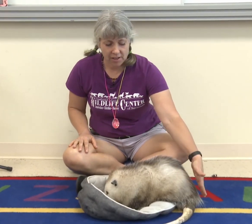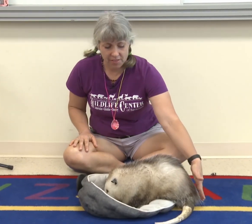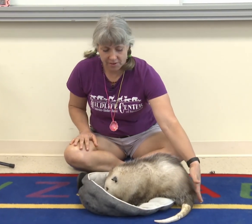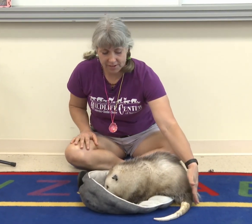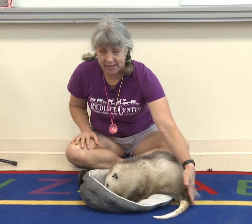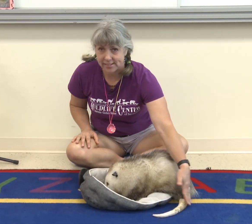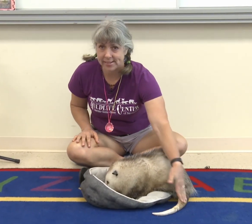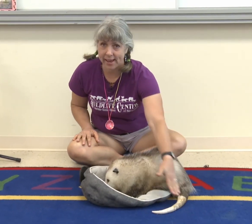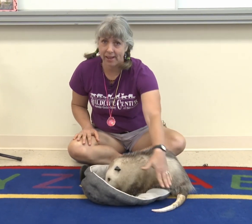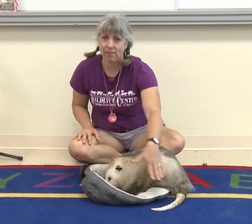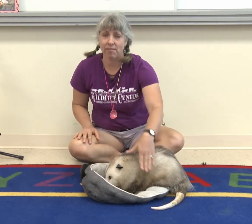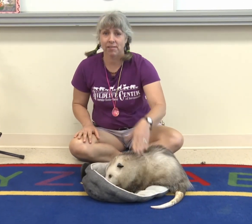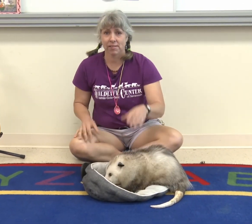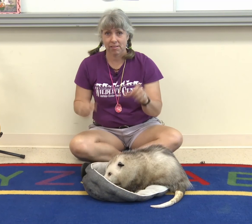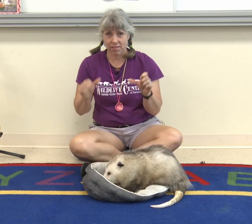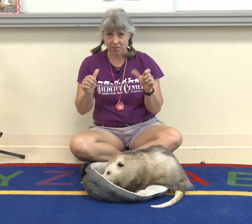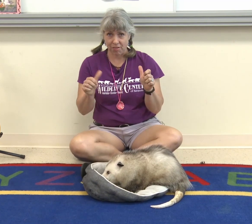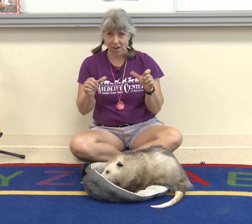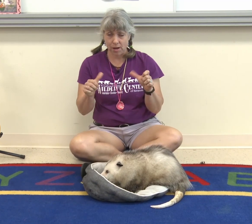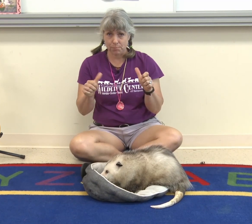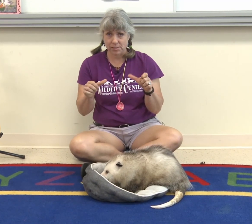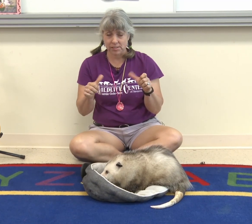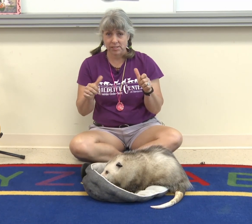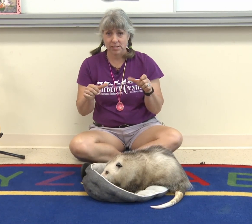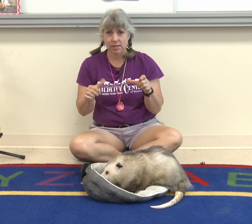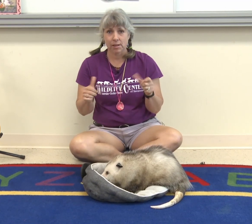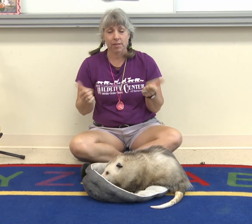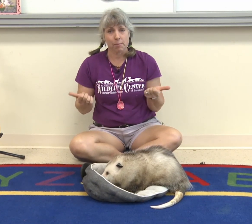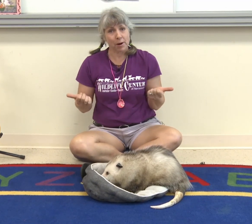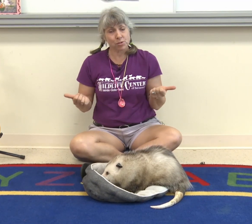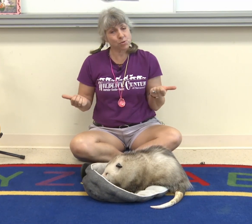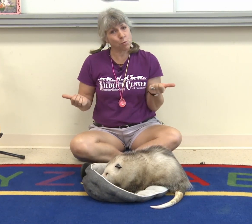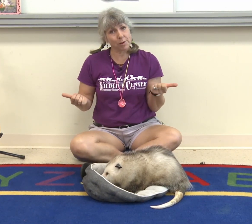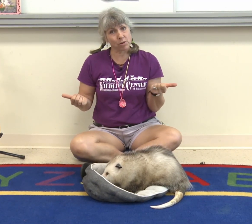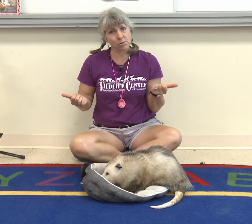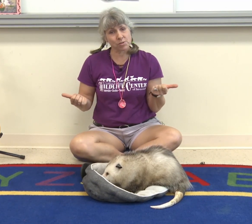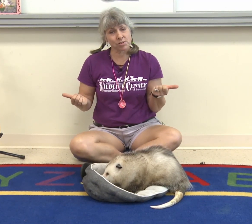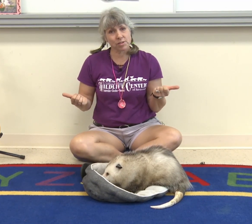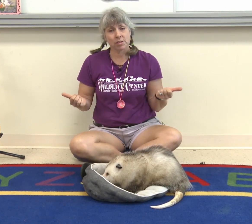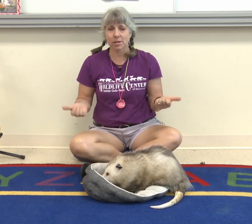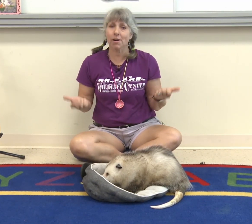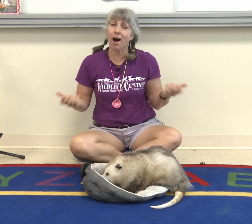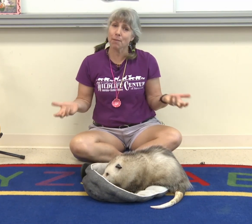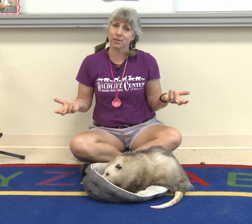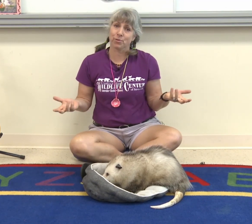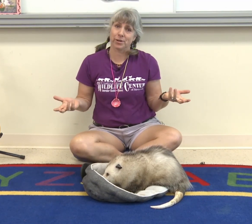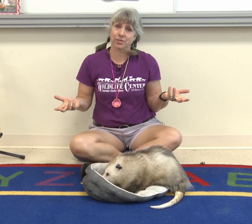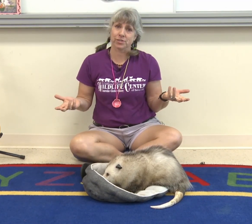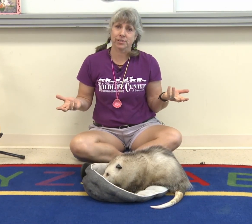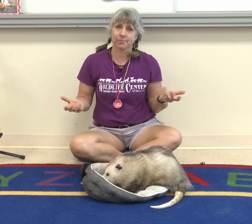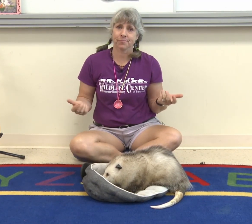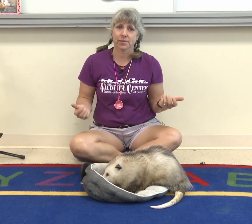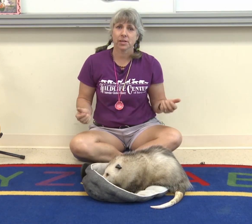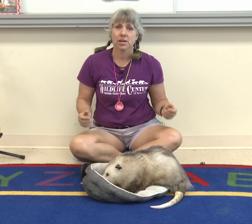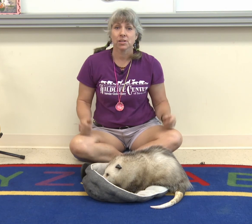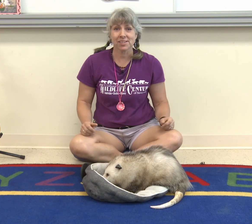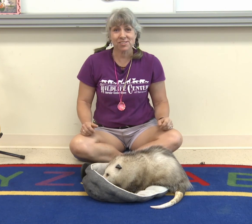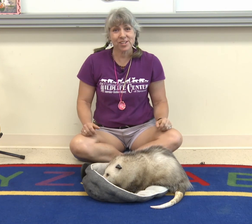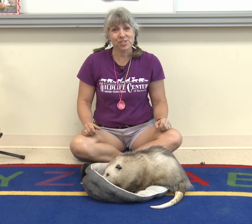their naked tail, their thumbs, marsupials that are omnivores. Let's read a